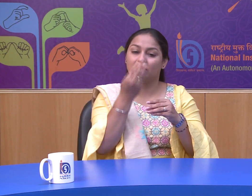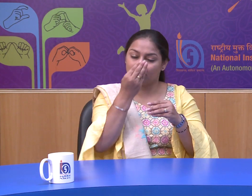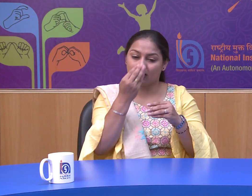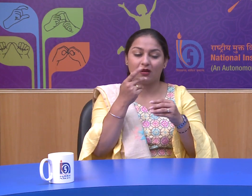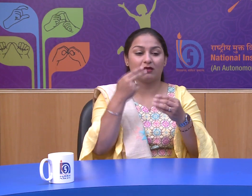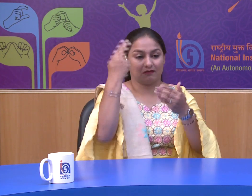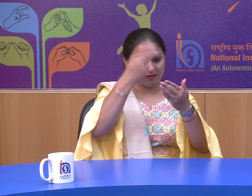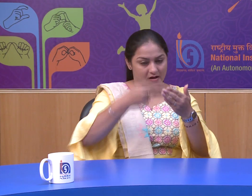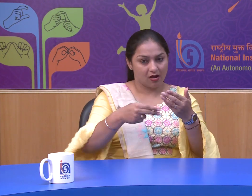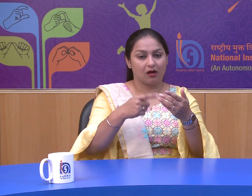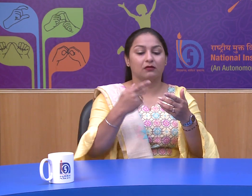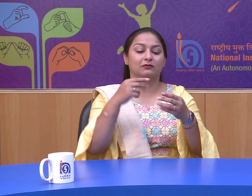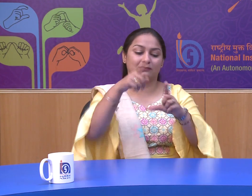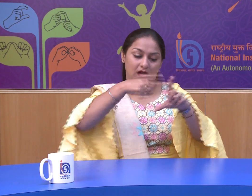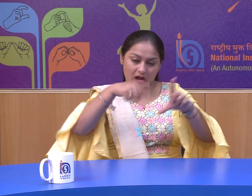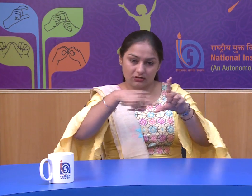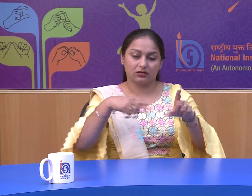now we will discuss about